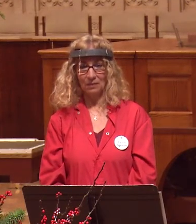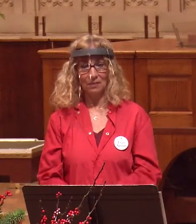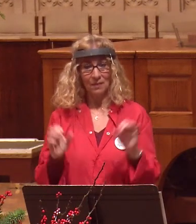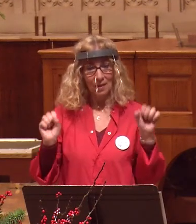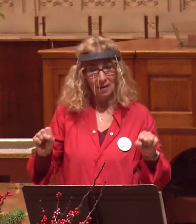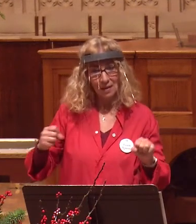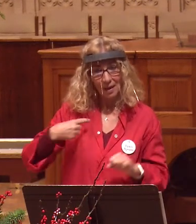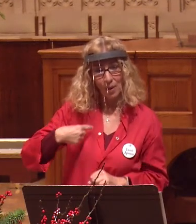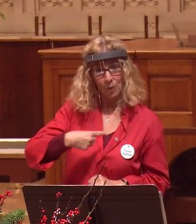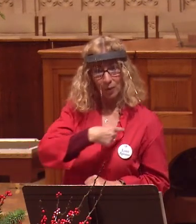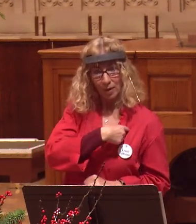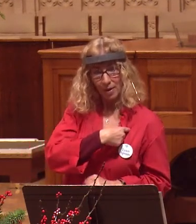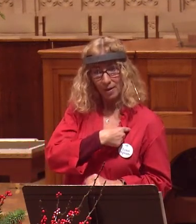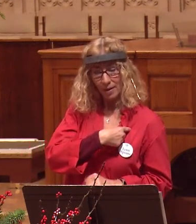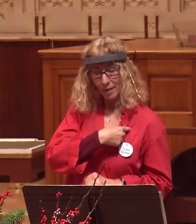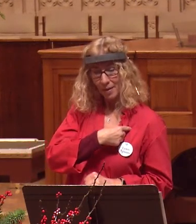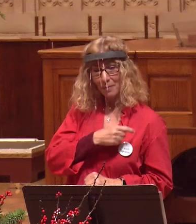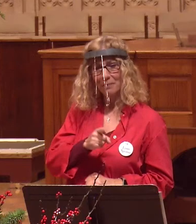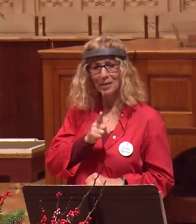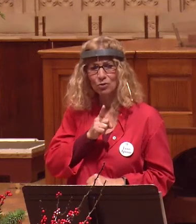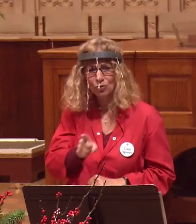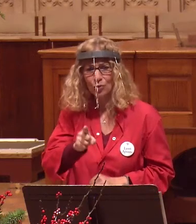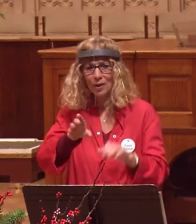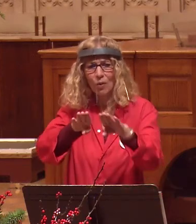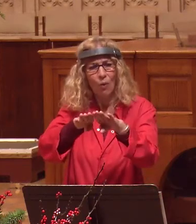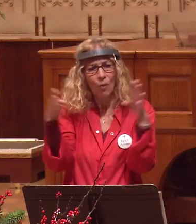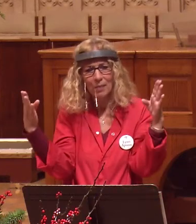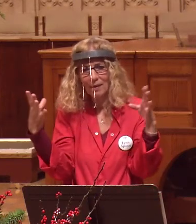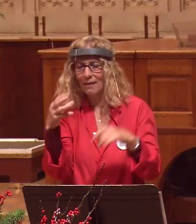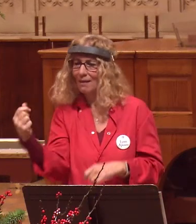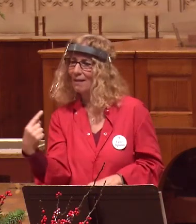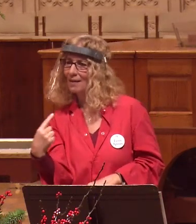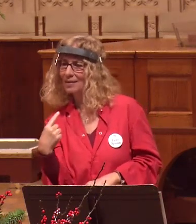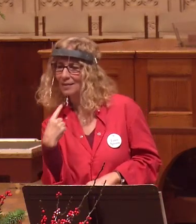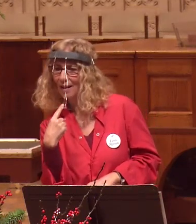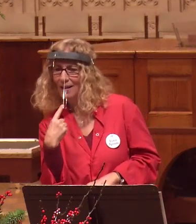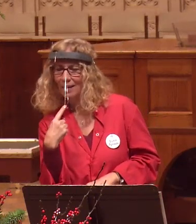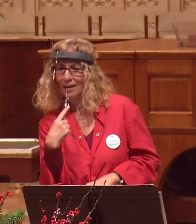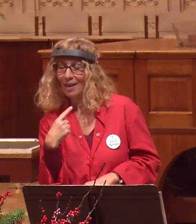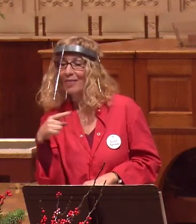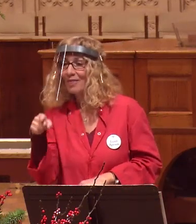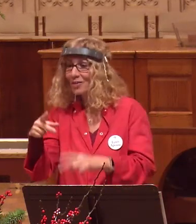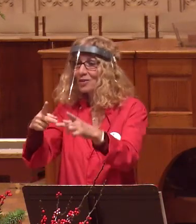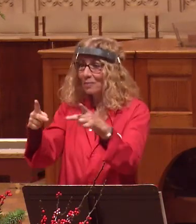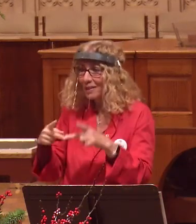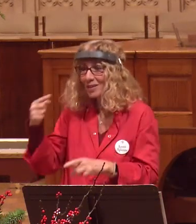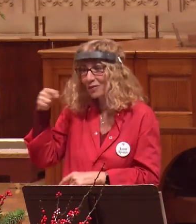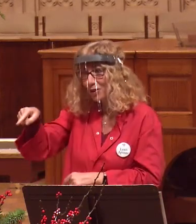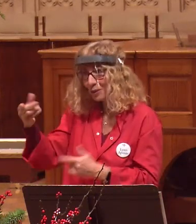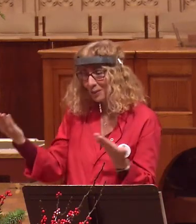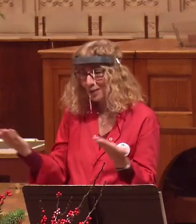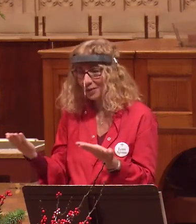Can we be truly open and say, there is a place for you here?